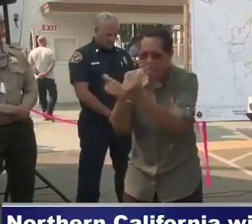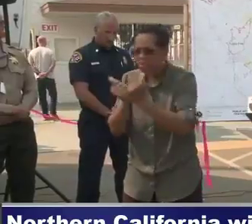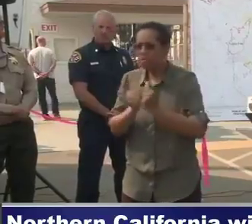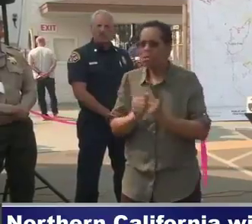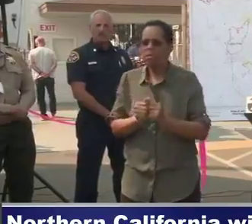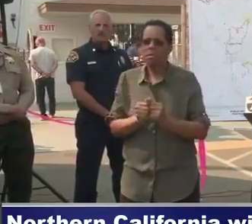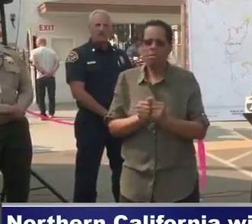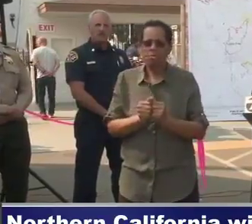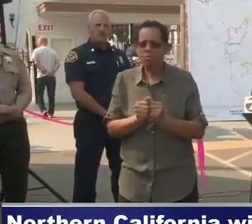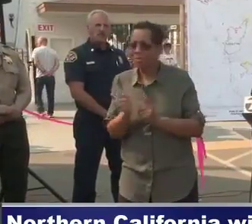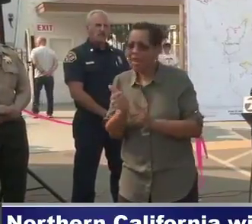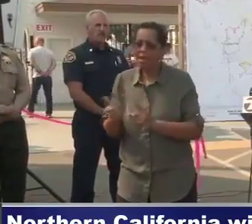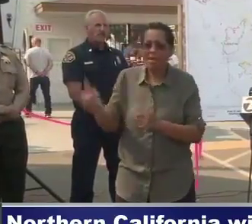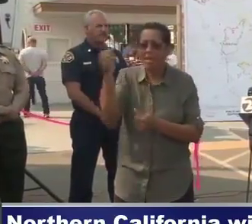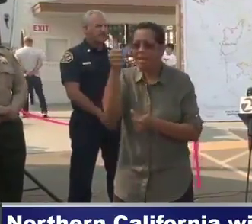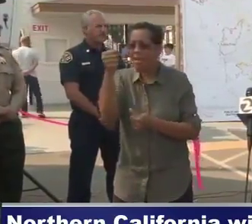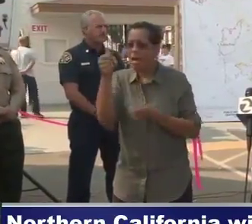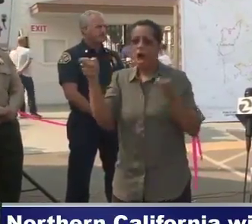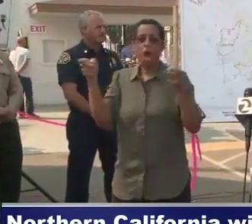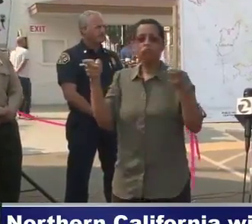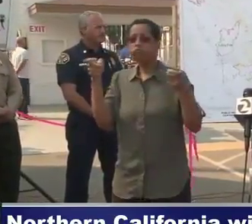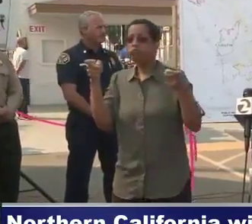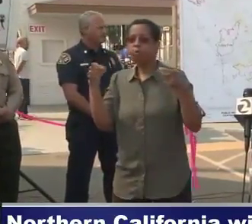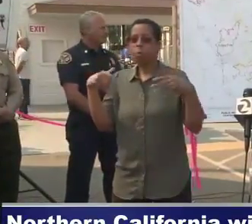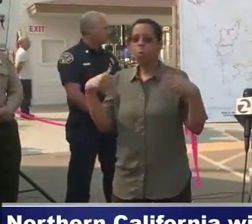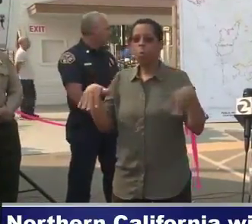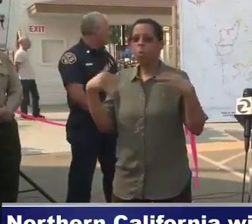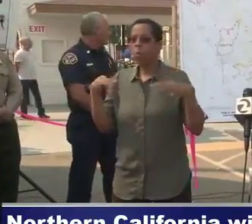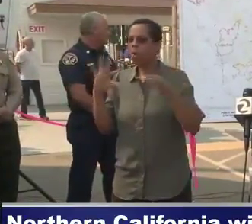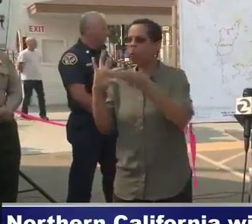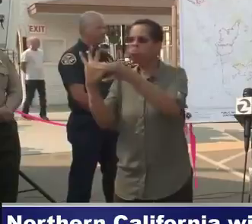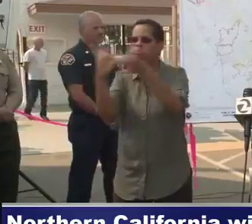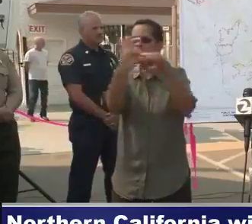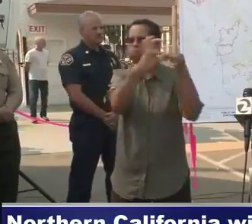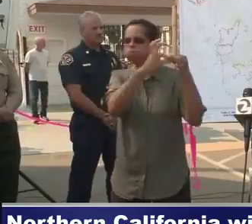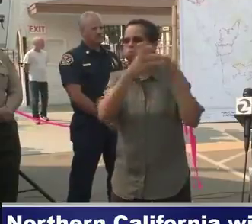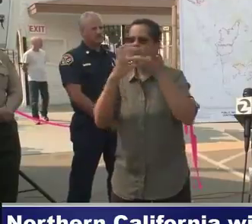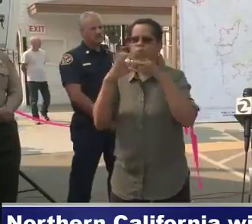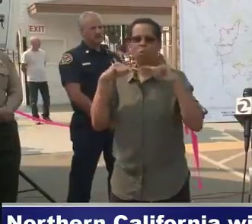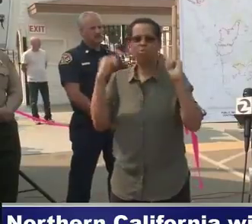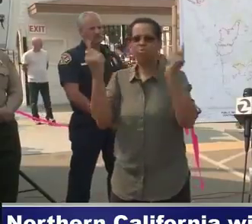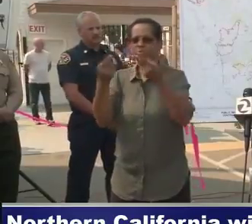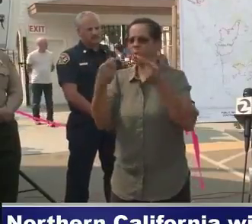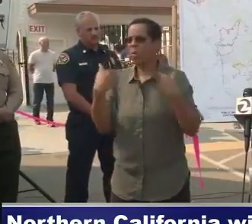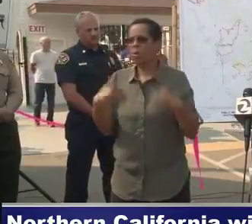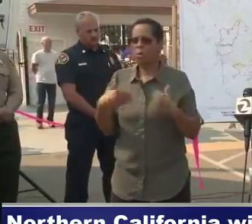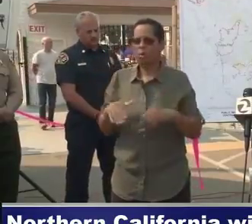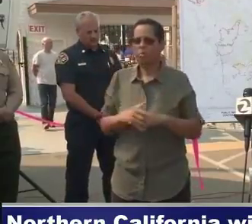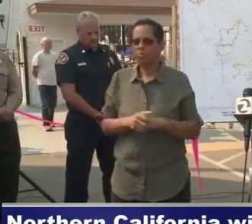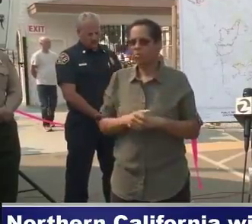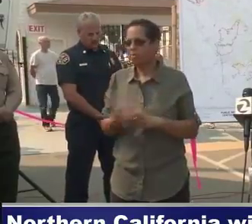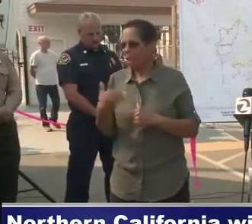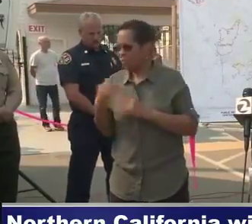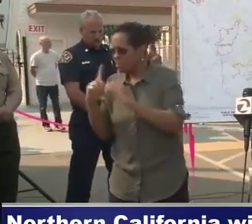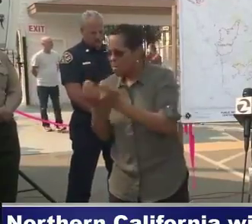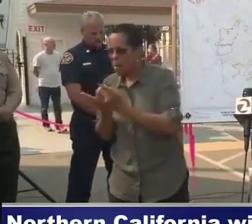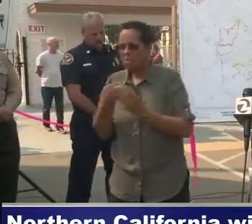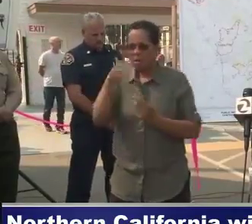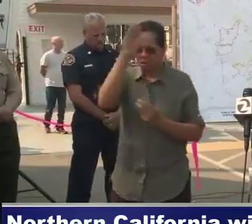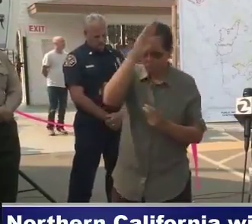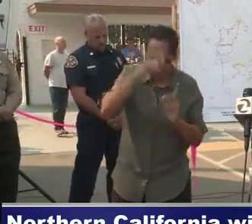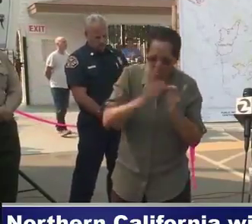been huge on this fire. As I said yesterday, we have fire districts, fire departments, state,